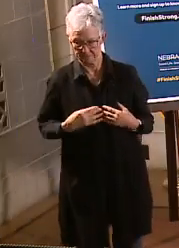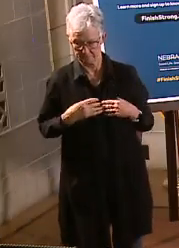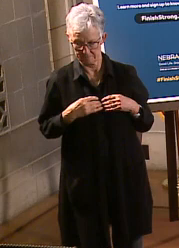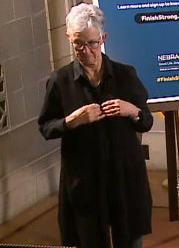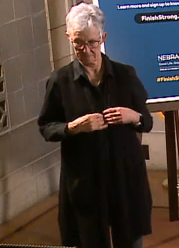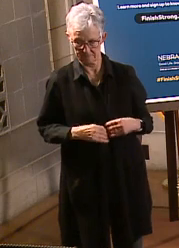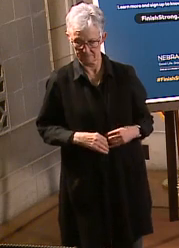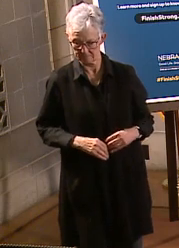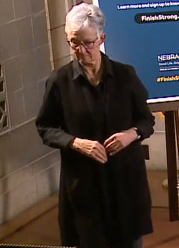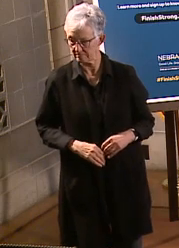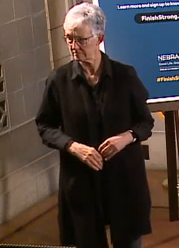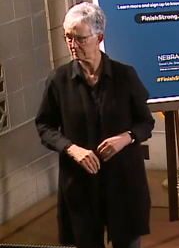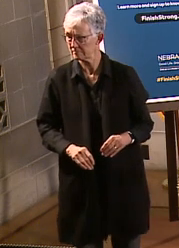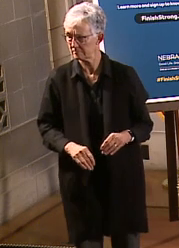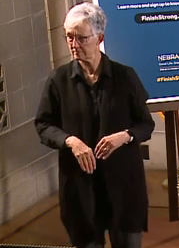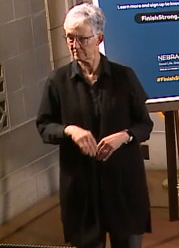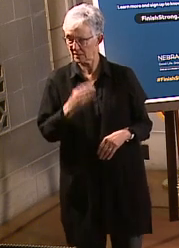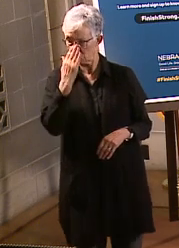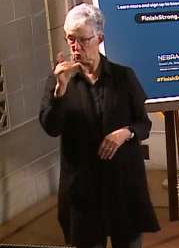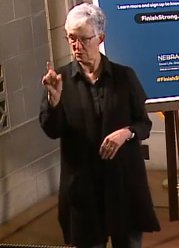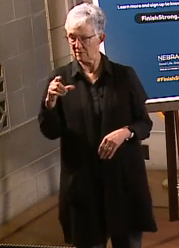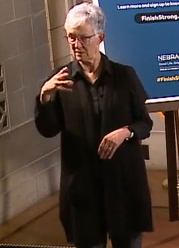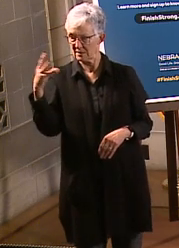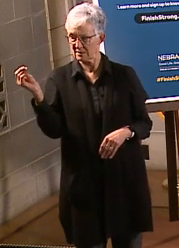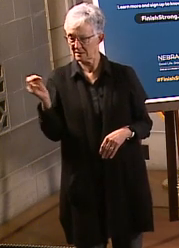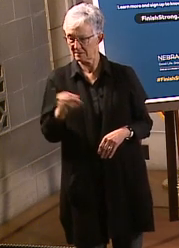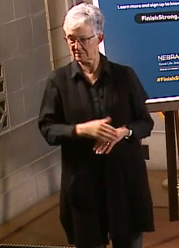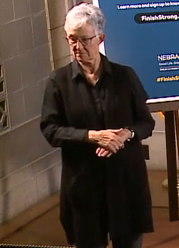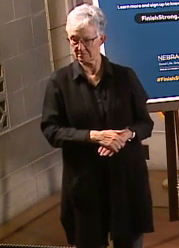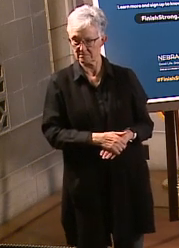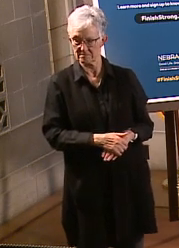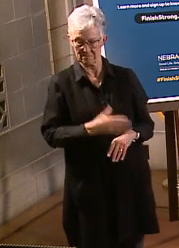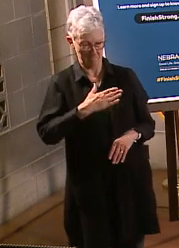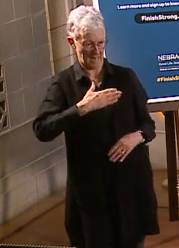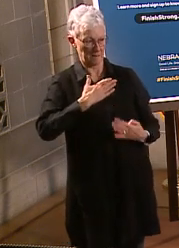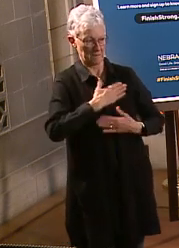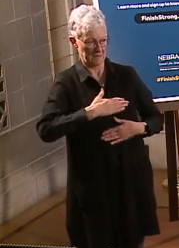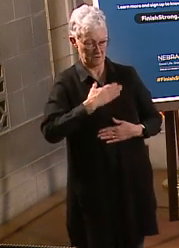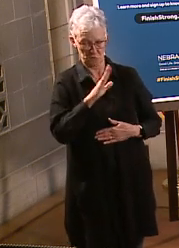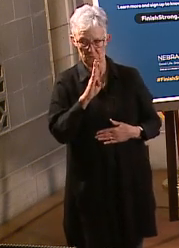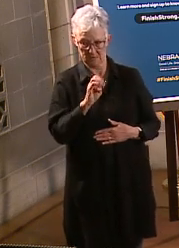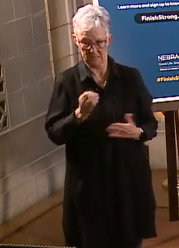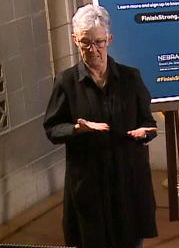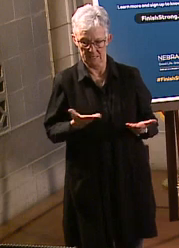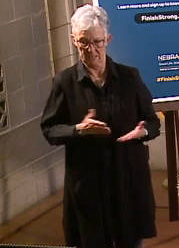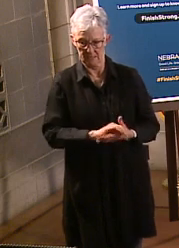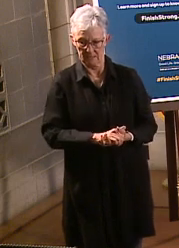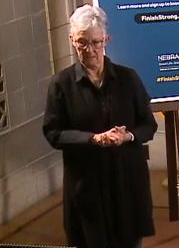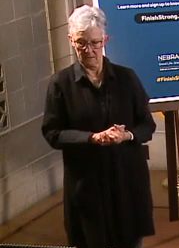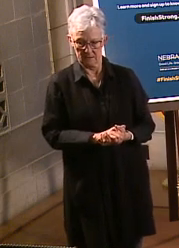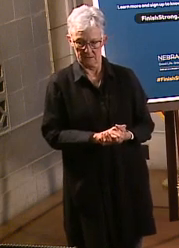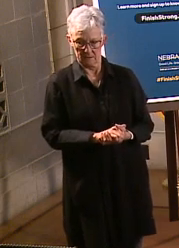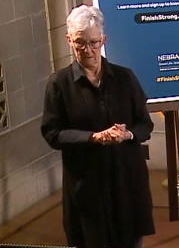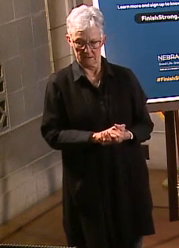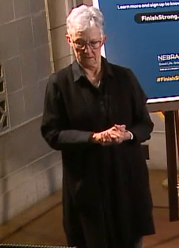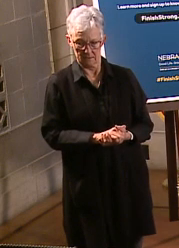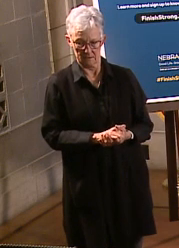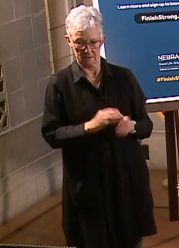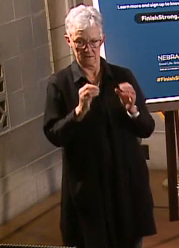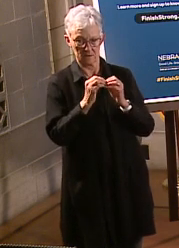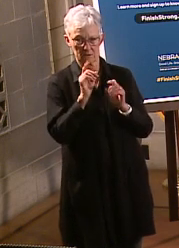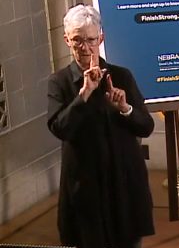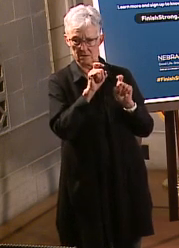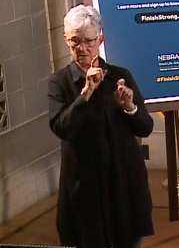Thank you again, Carmen. And I know you've got to leave, so thanks very much for making the time to be here this morning. We appreciate it. All right, other questions?